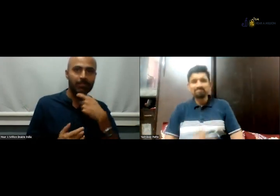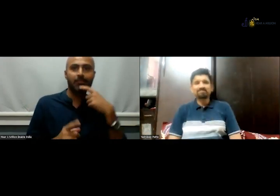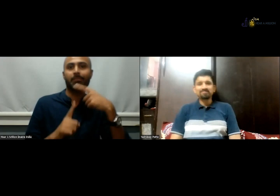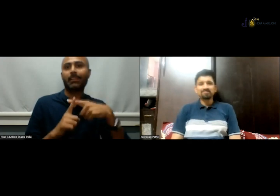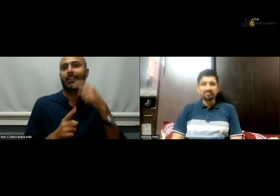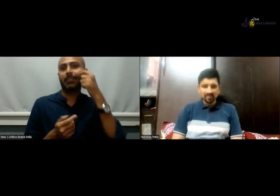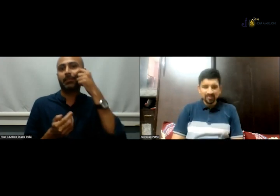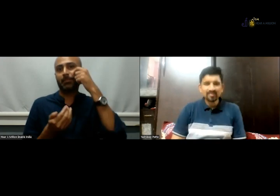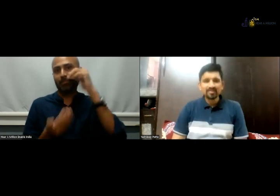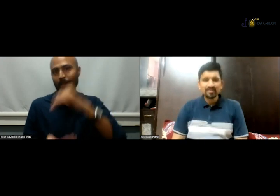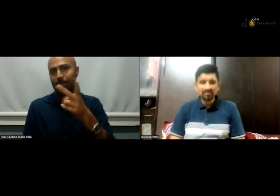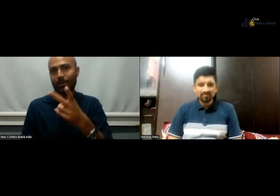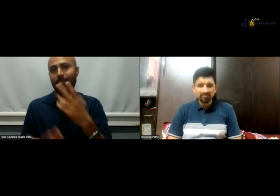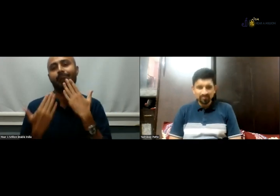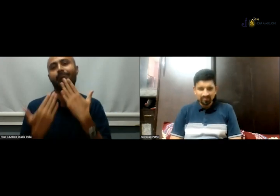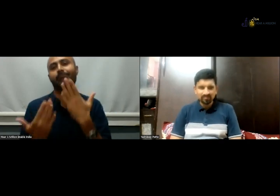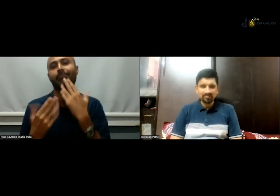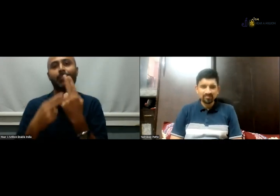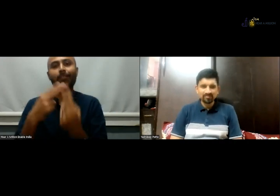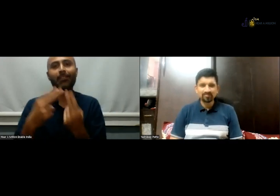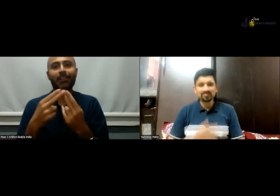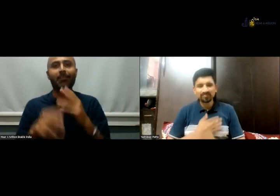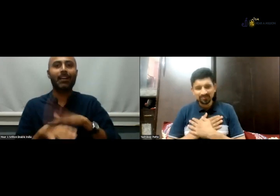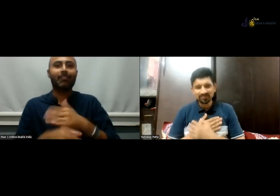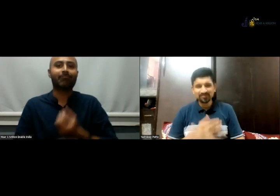Thank you so much for coming and joining us